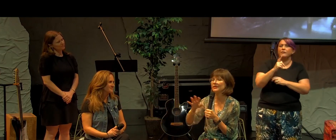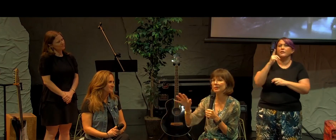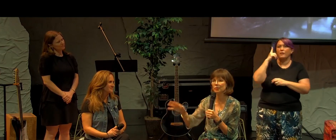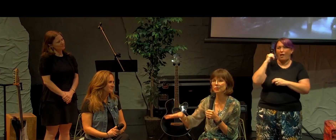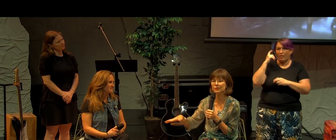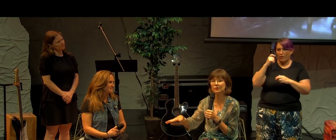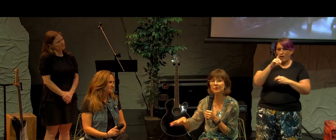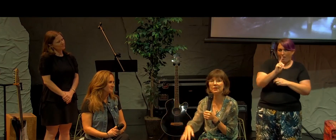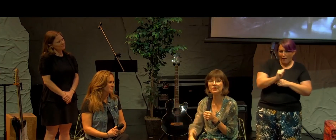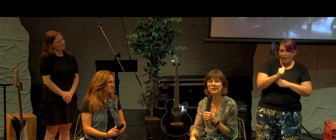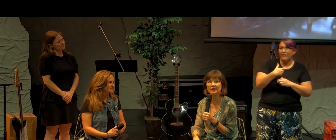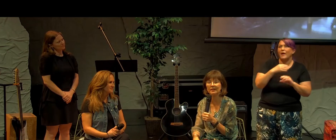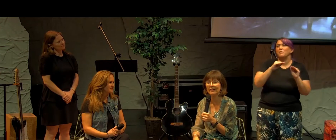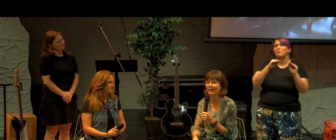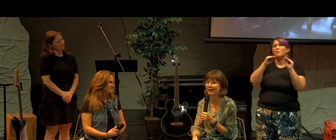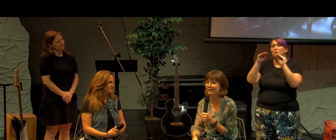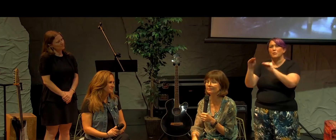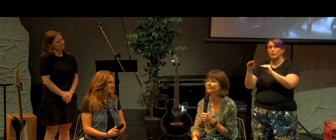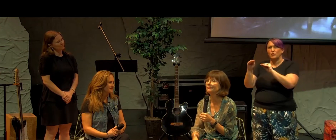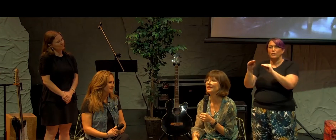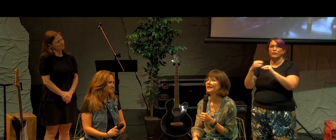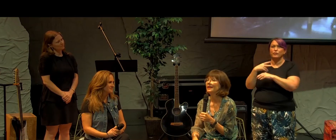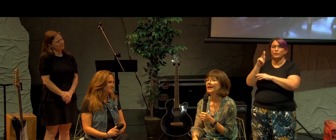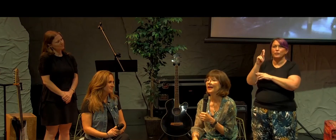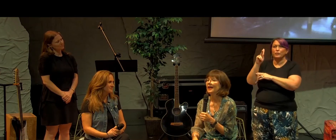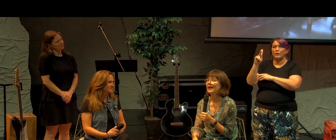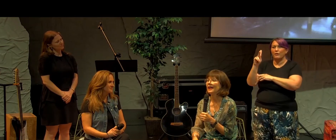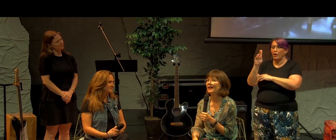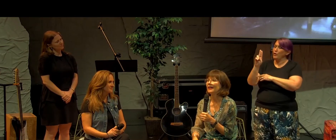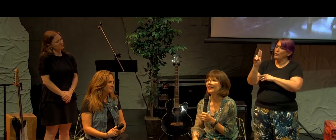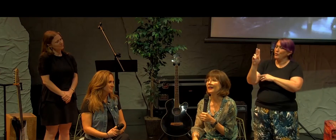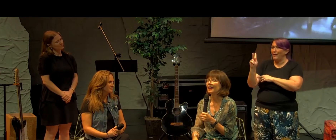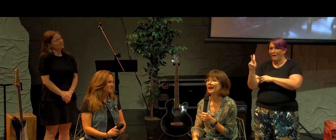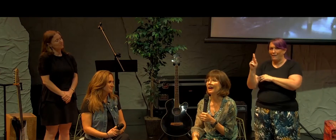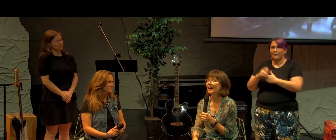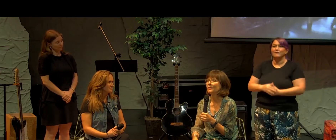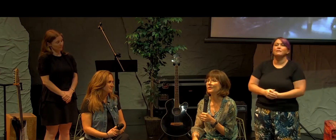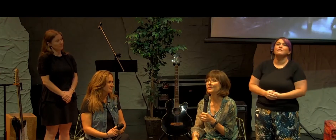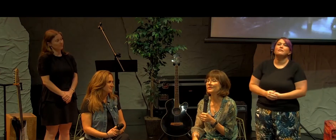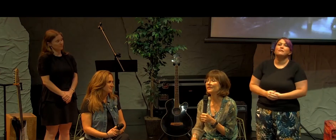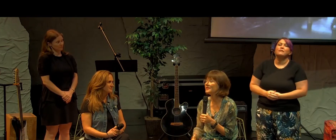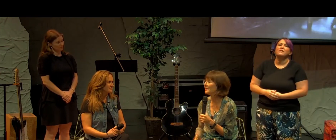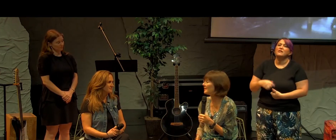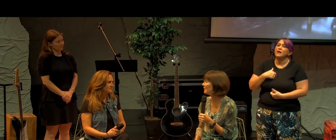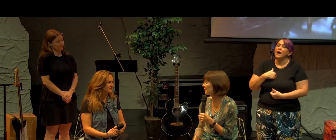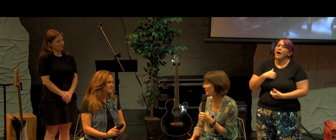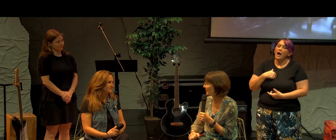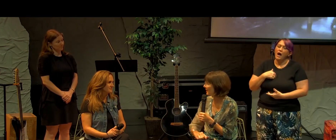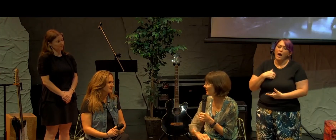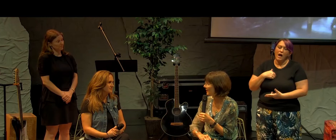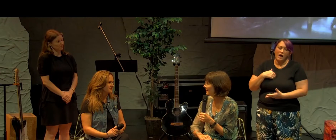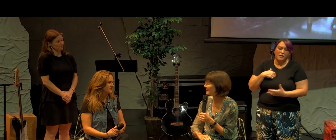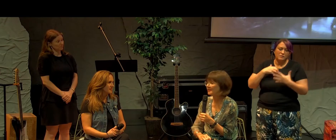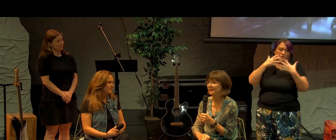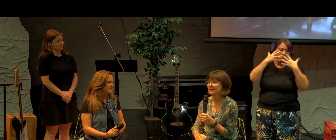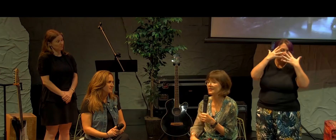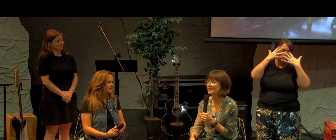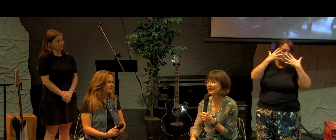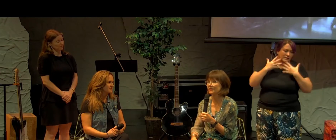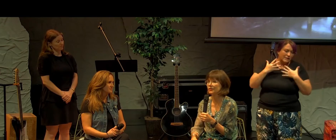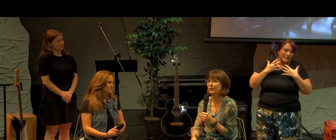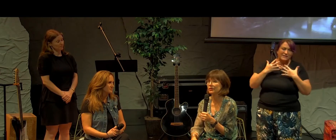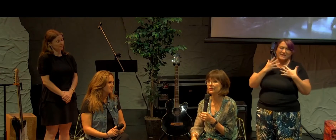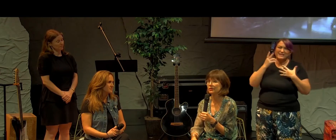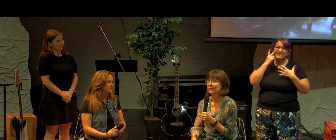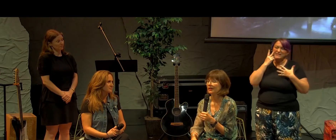there, then moved to a ministry in the United Kingdom. And I was devastated looking around at the state